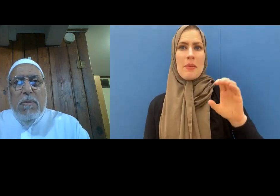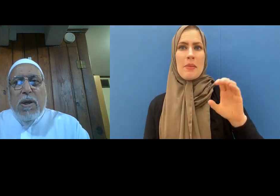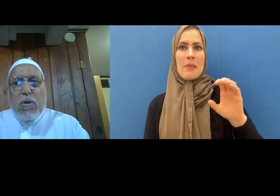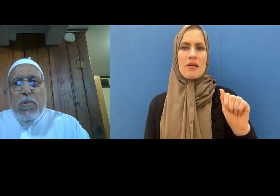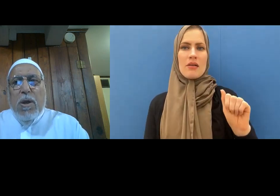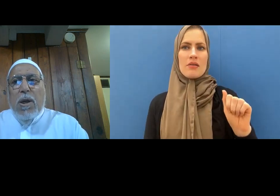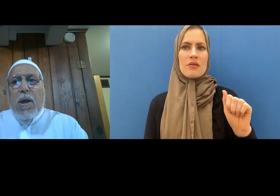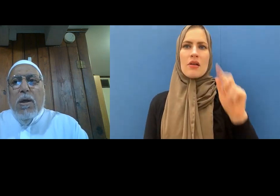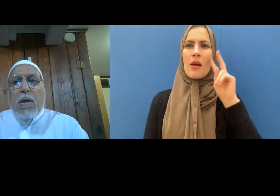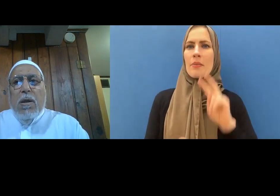Prophet's immediate community,